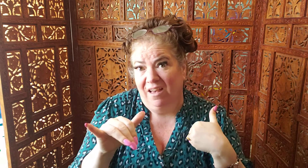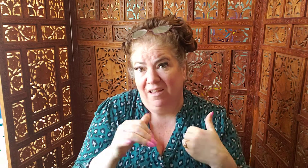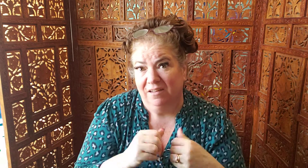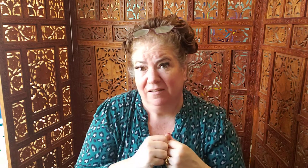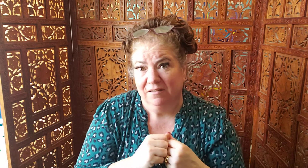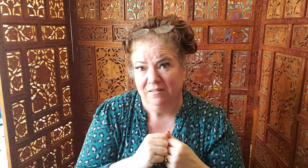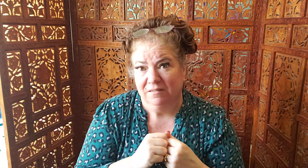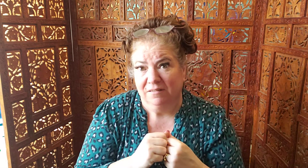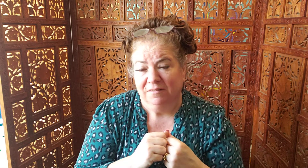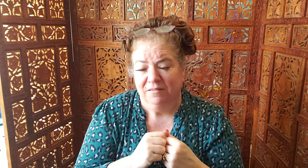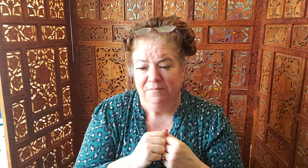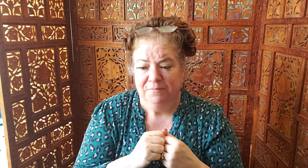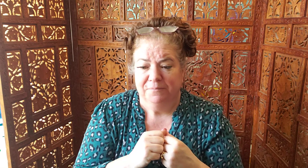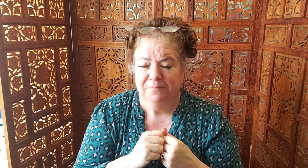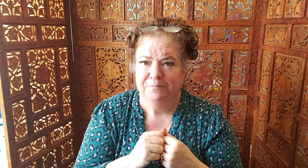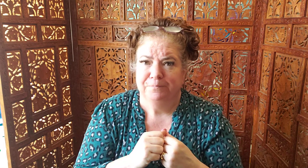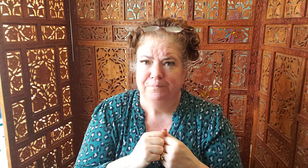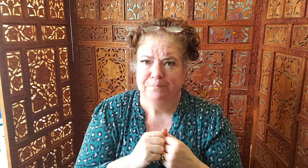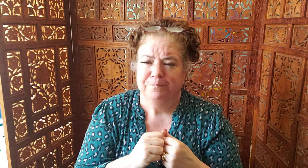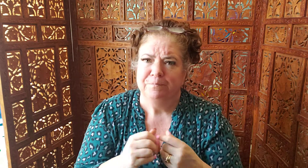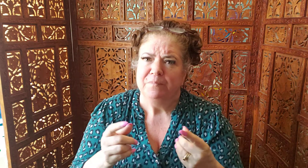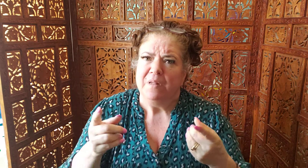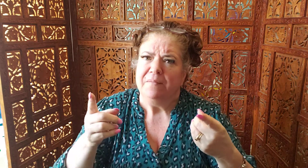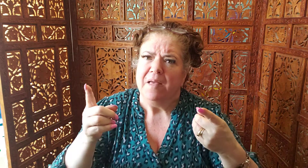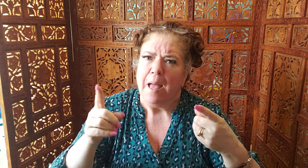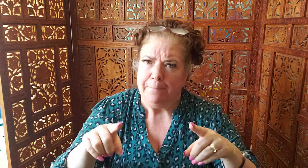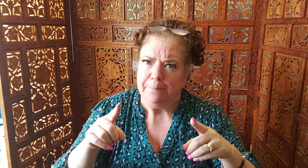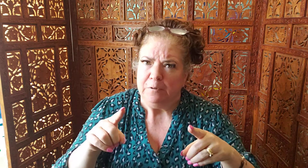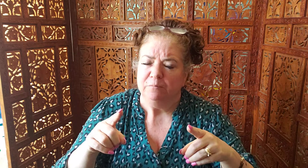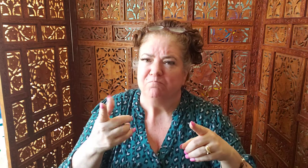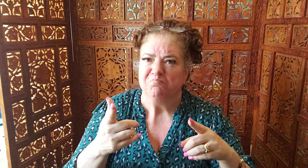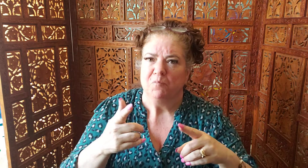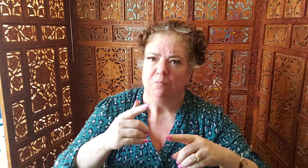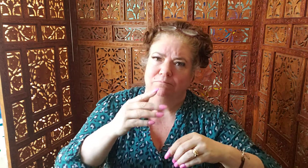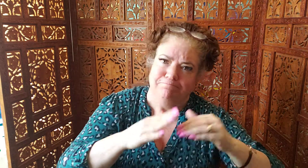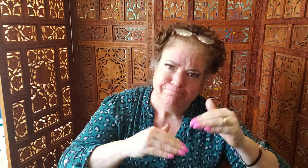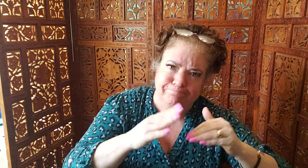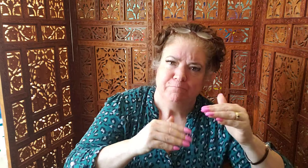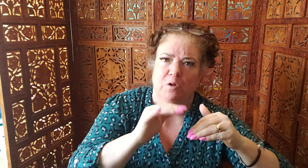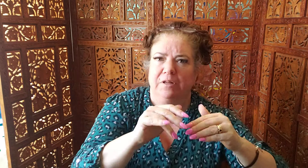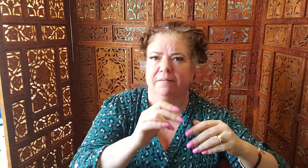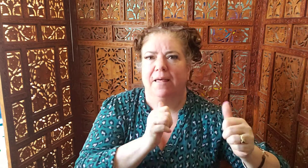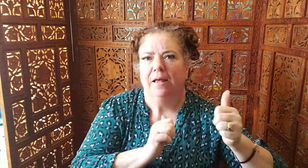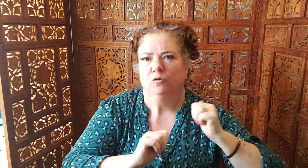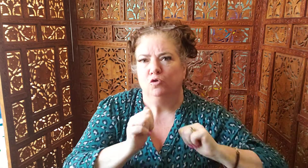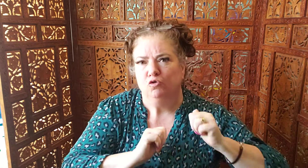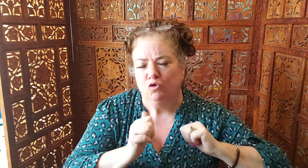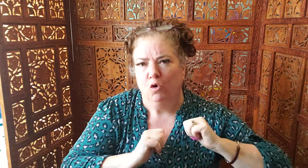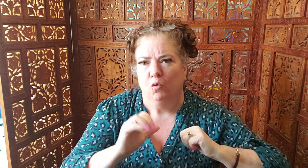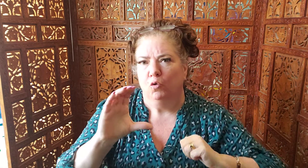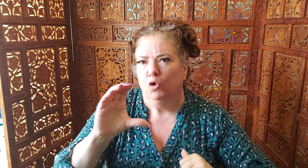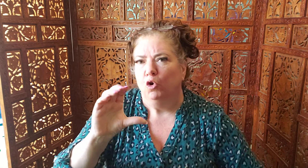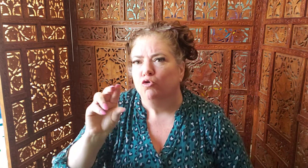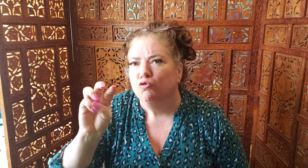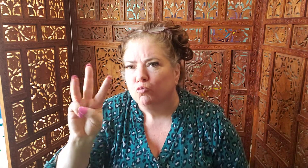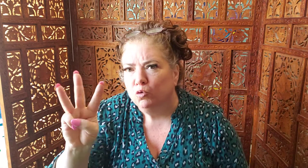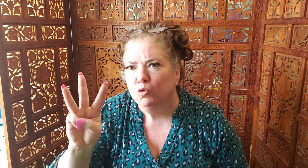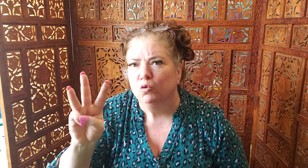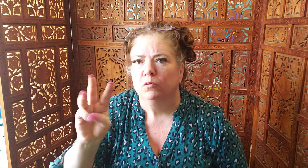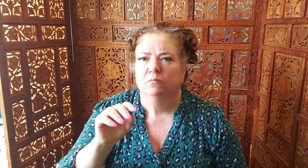When the crew and the cast were previewing the show in Boston, the crew was very, very nervous about the subject matter, and one of them said to